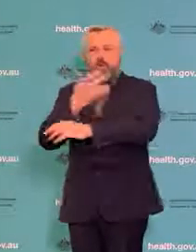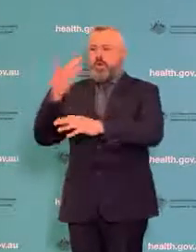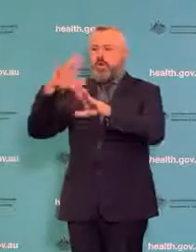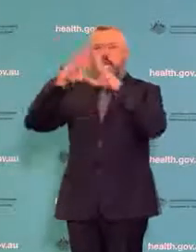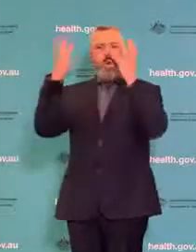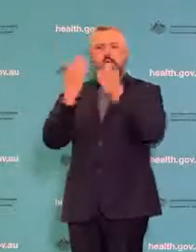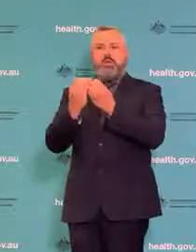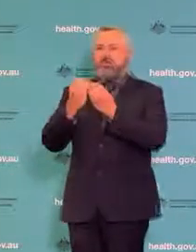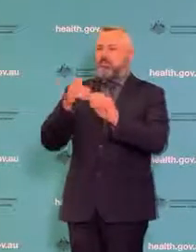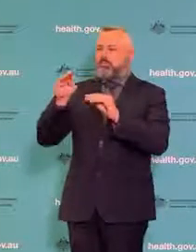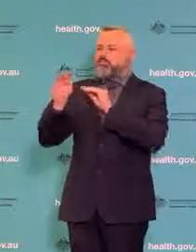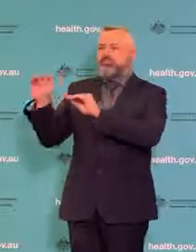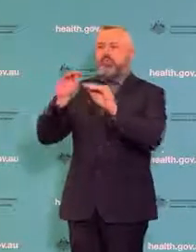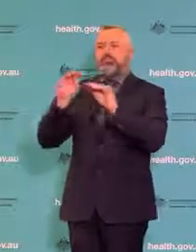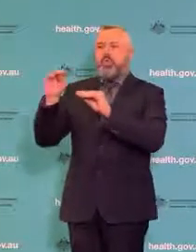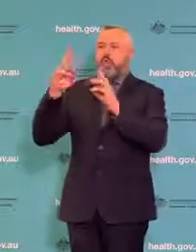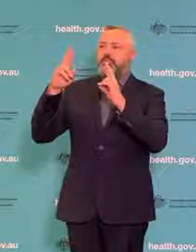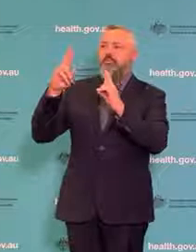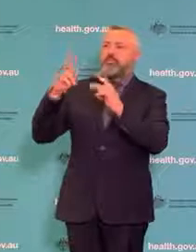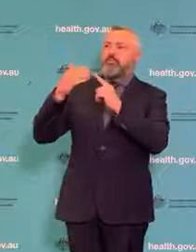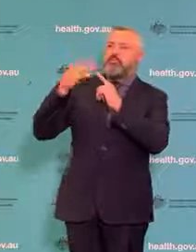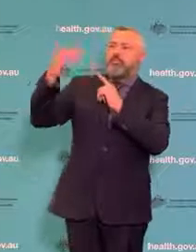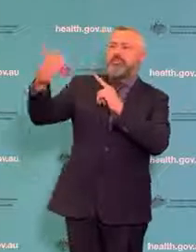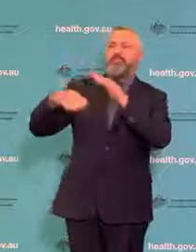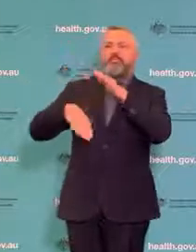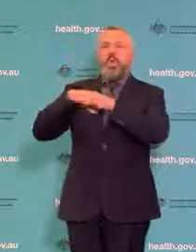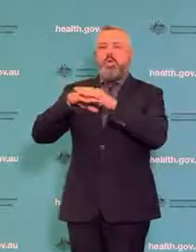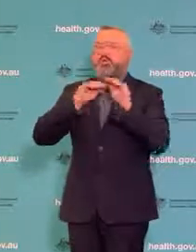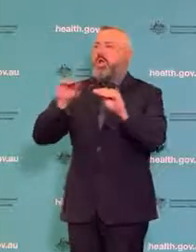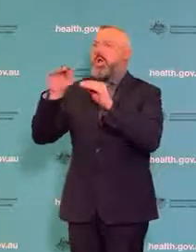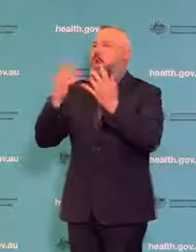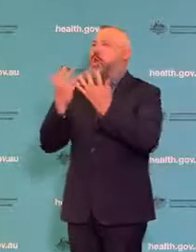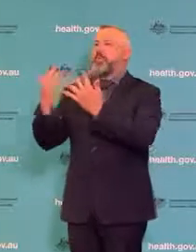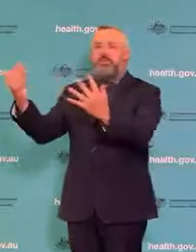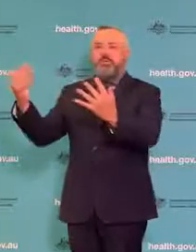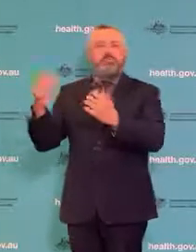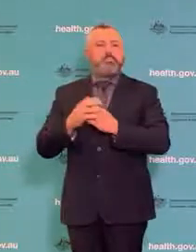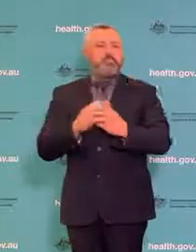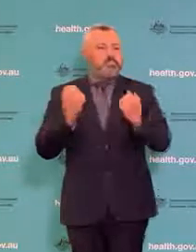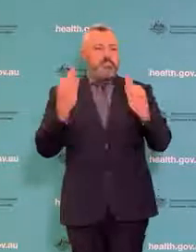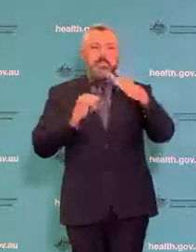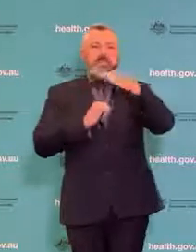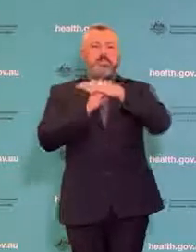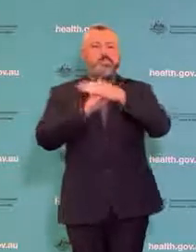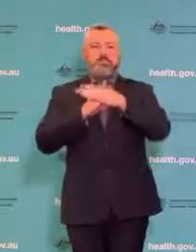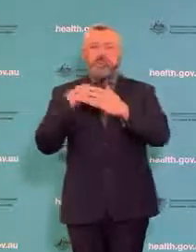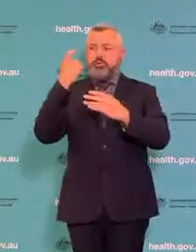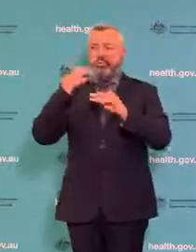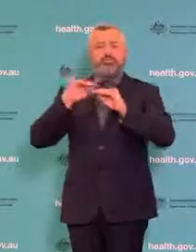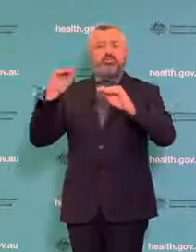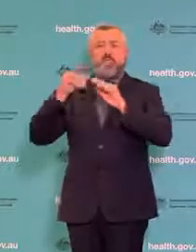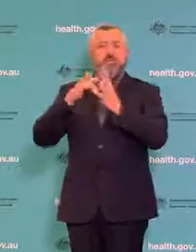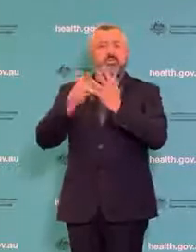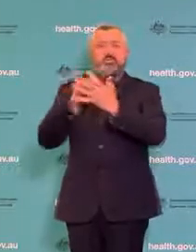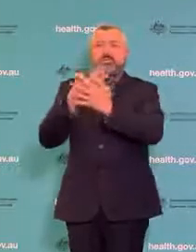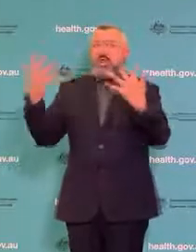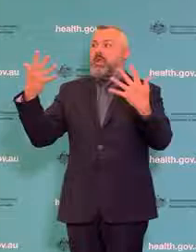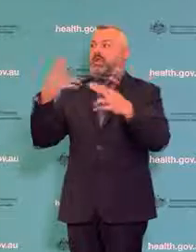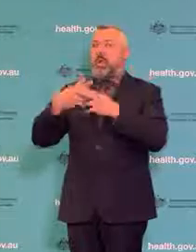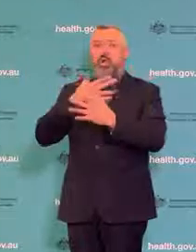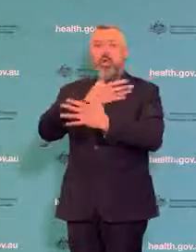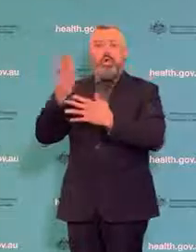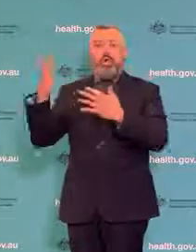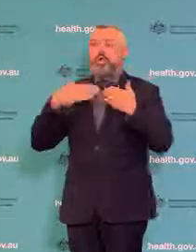training? We don't have an upper limit. The training is available to all health professionals to complete, and so it's in our